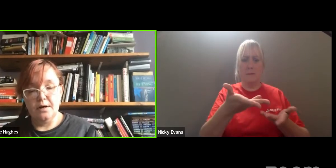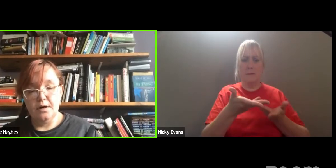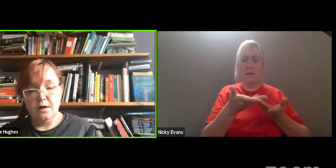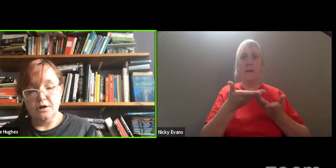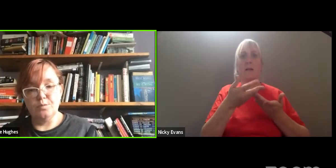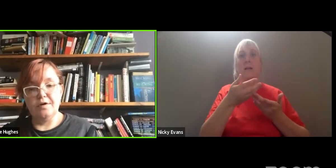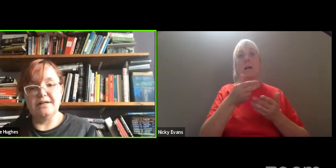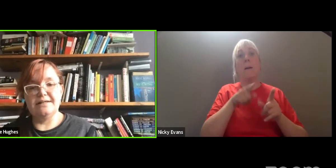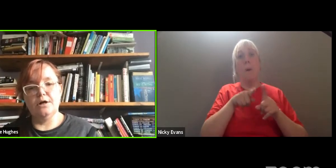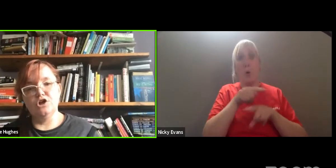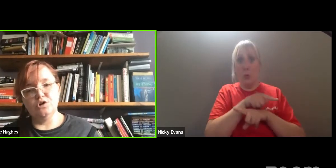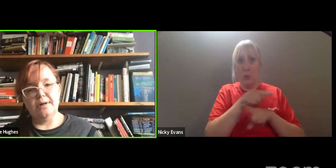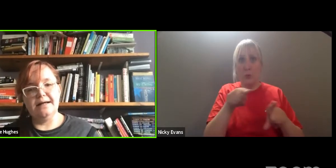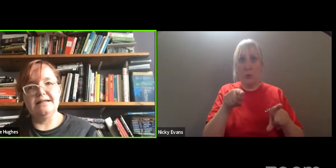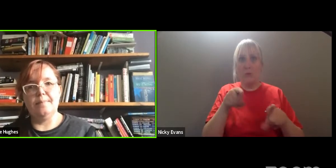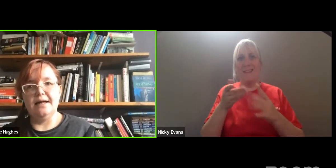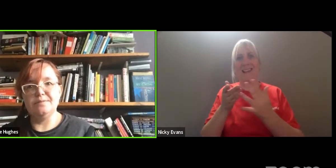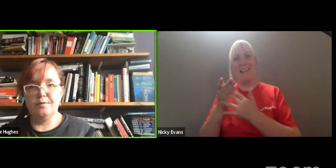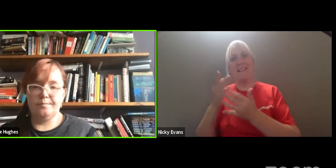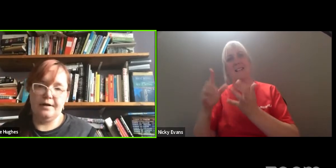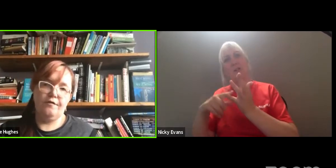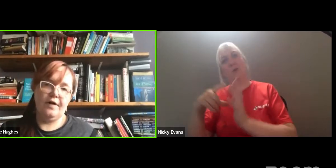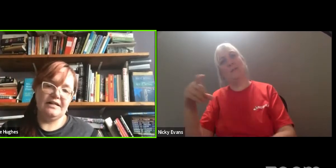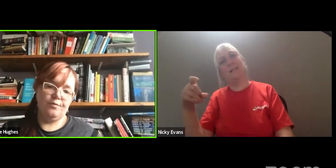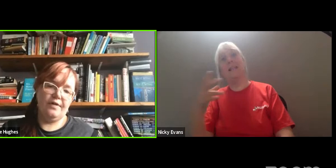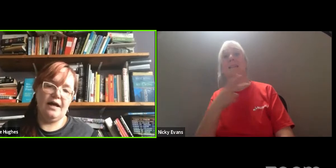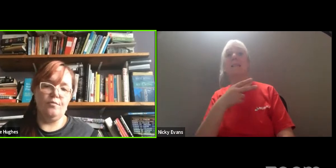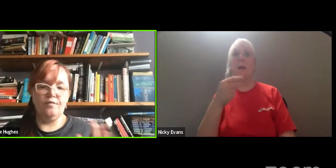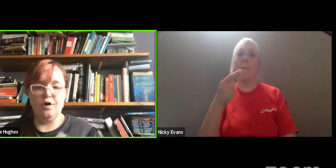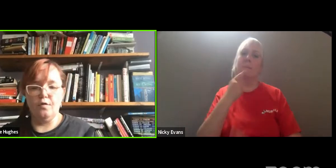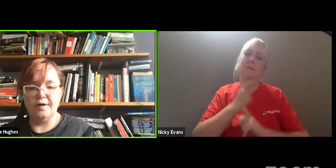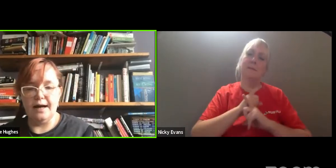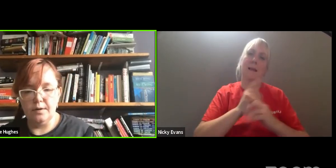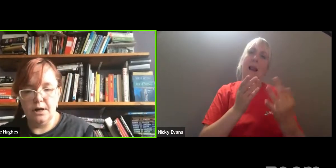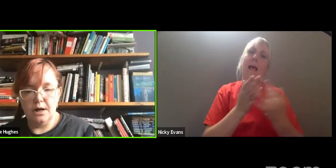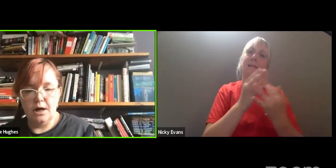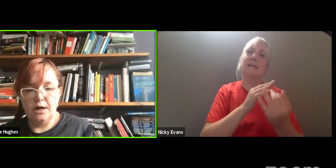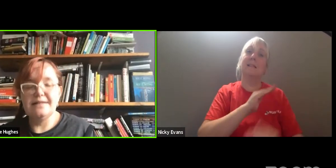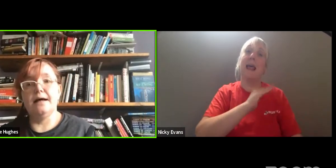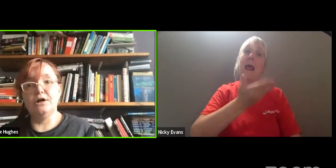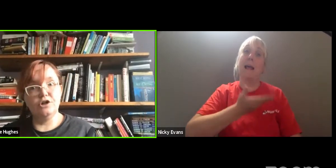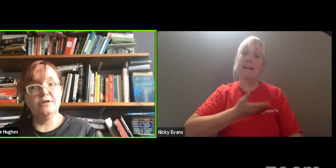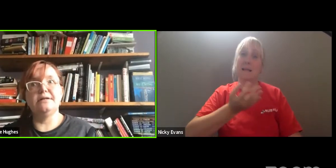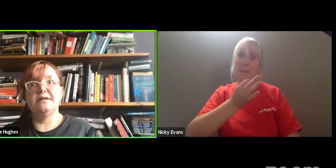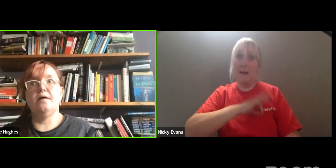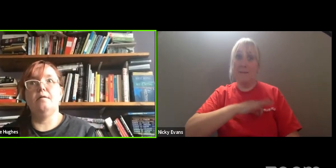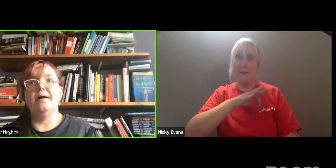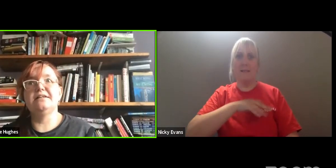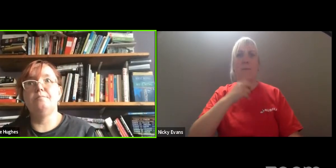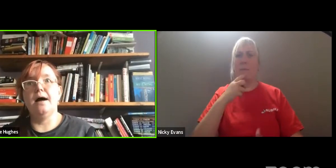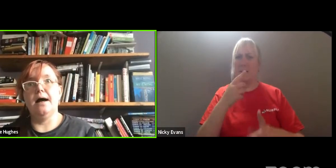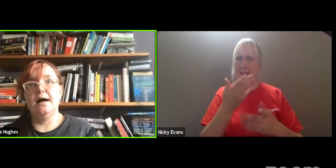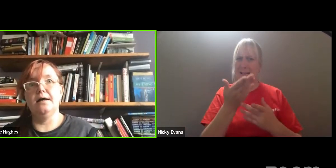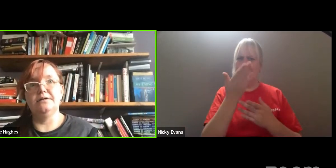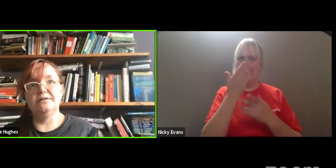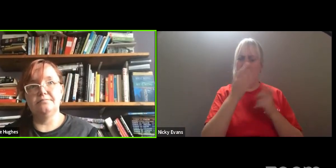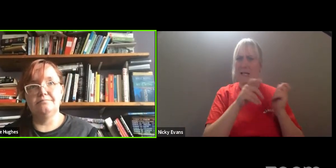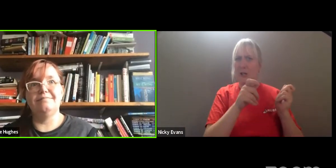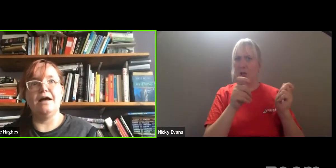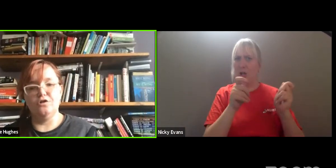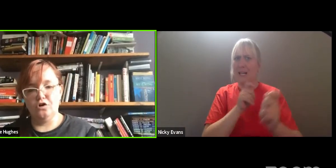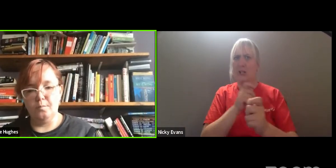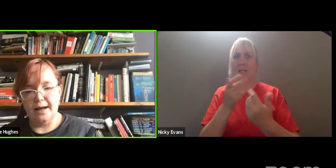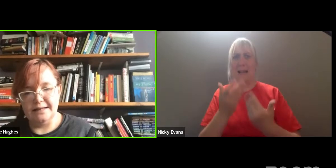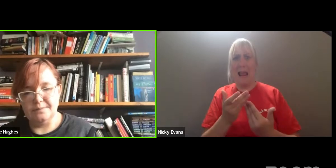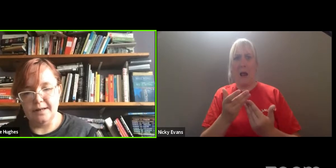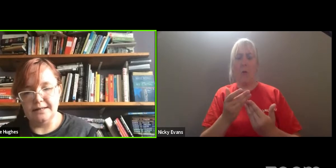Some are still on some legacy benefits, but they're moving over now. Sanctions are a massive part, and